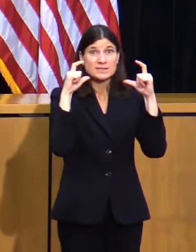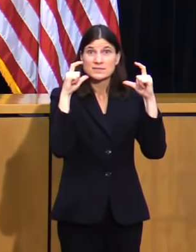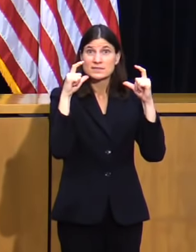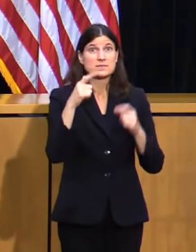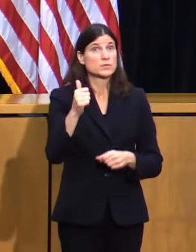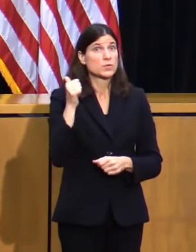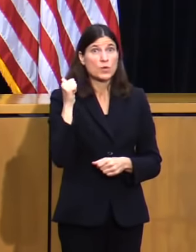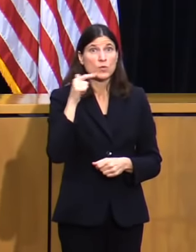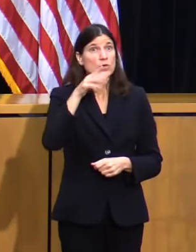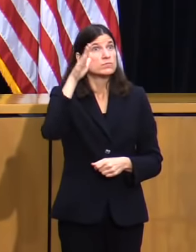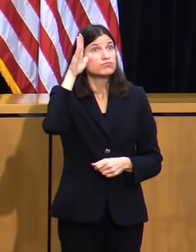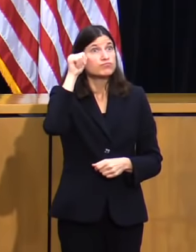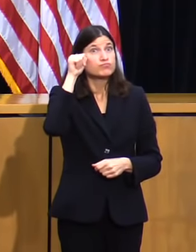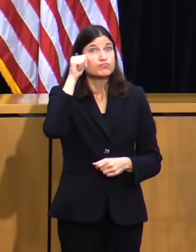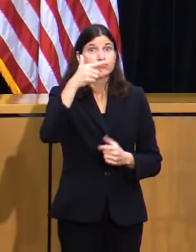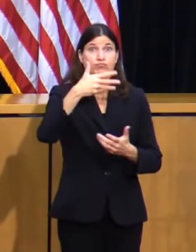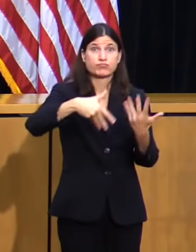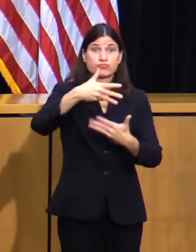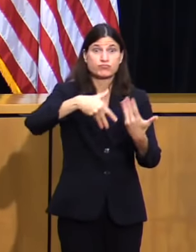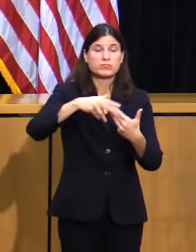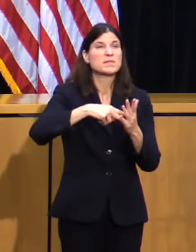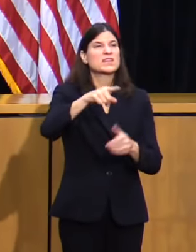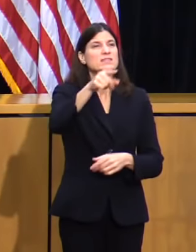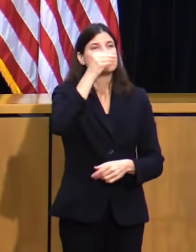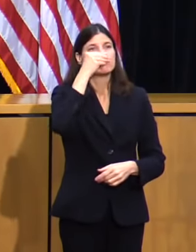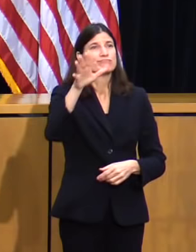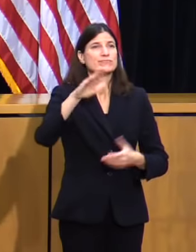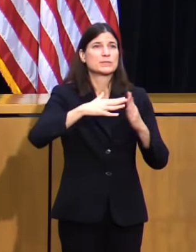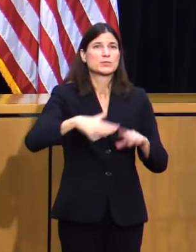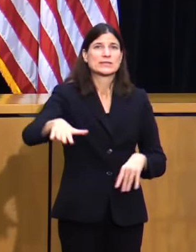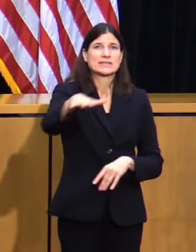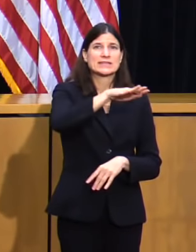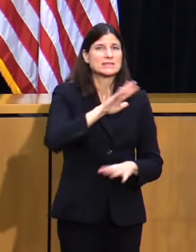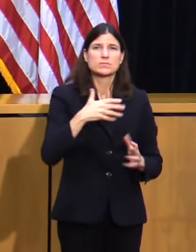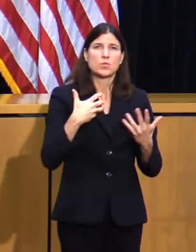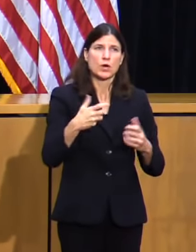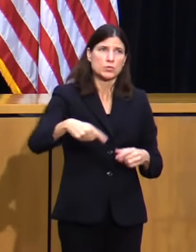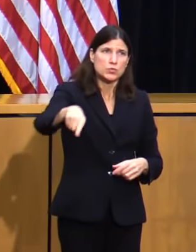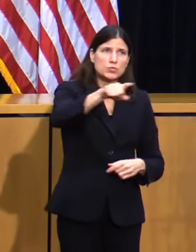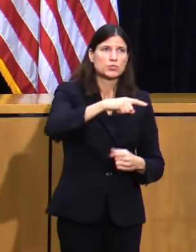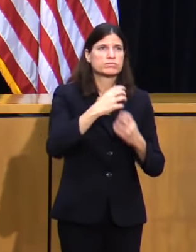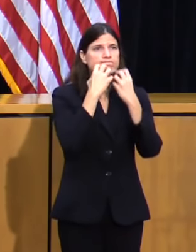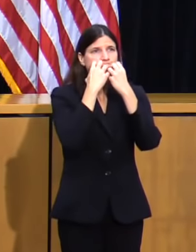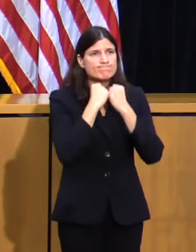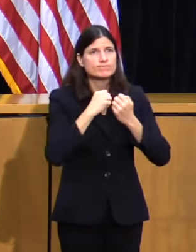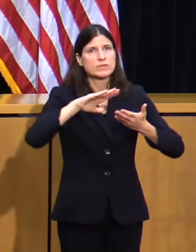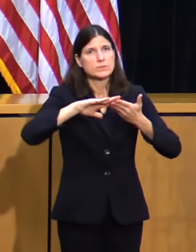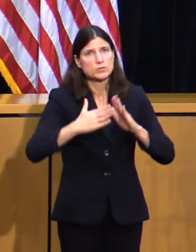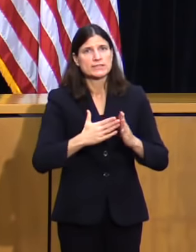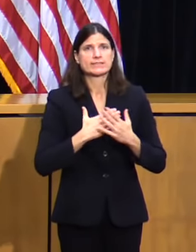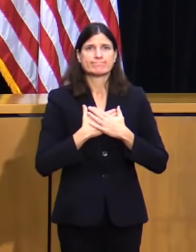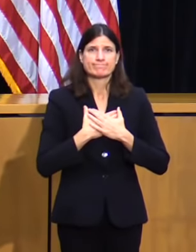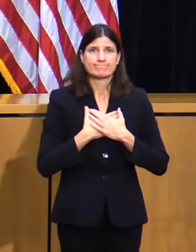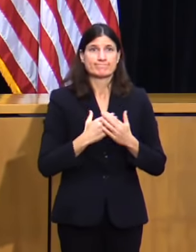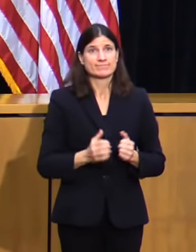no mistake, this also has an impact on things like work and on things like